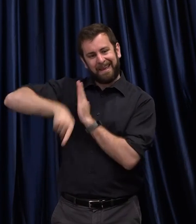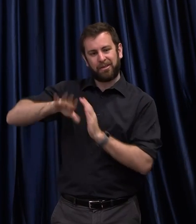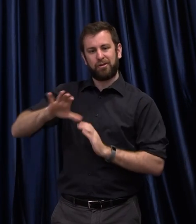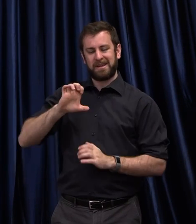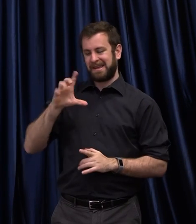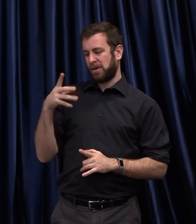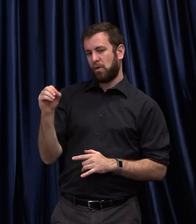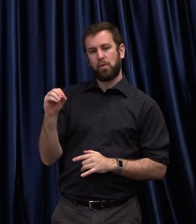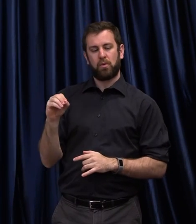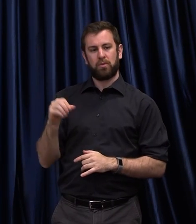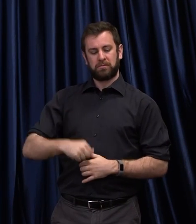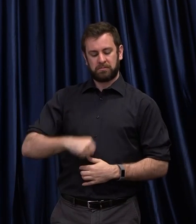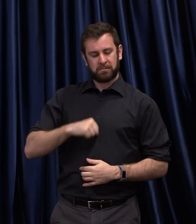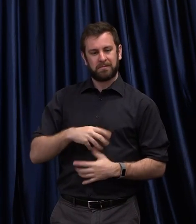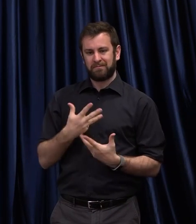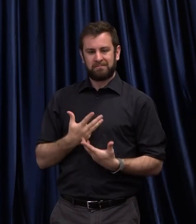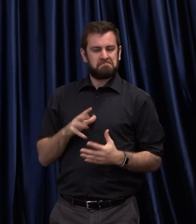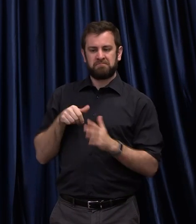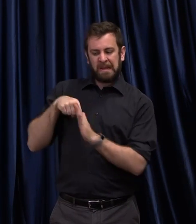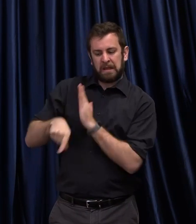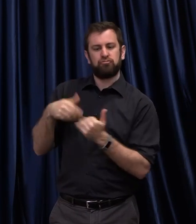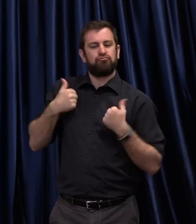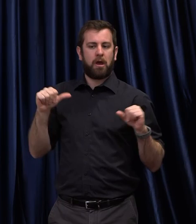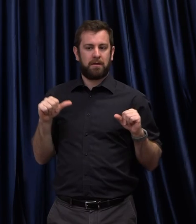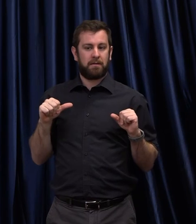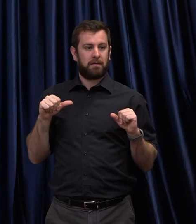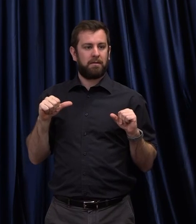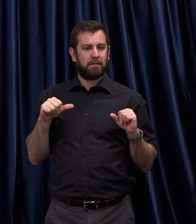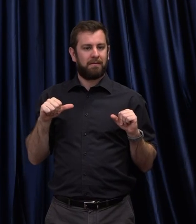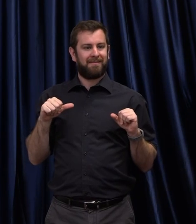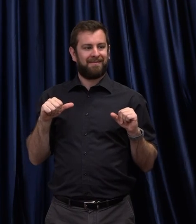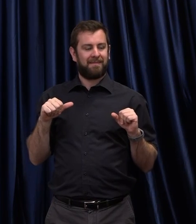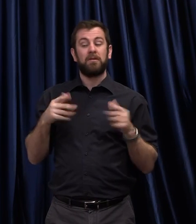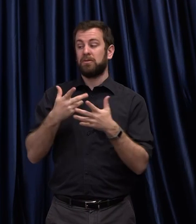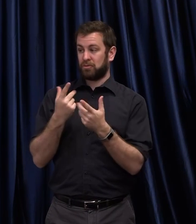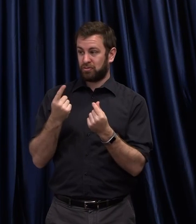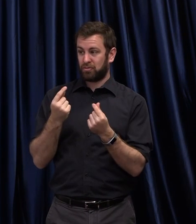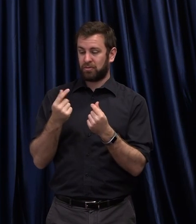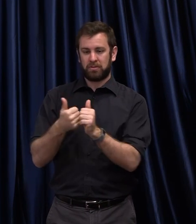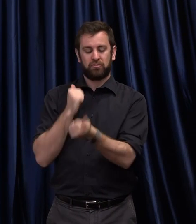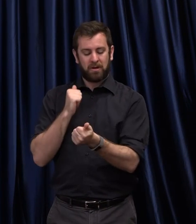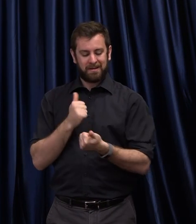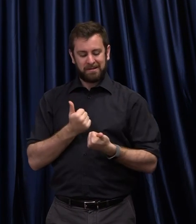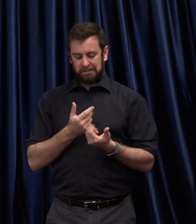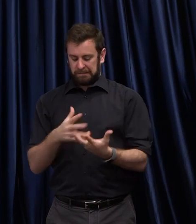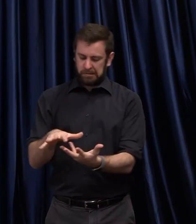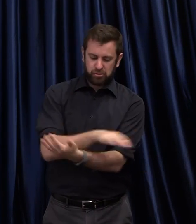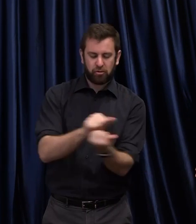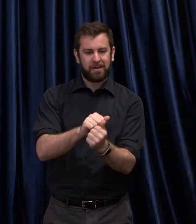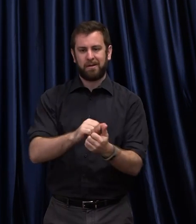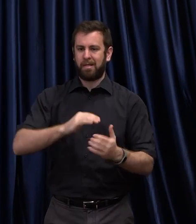nafs. And so they abstain to destroy their lower self. And